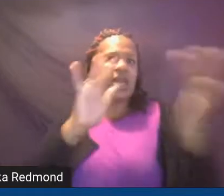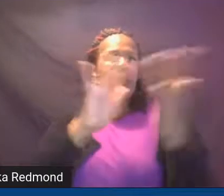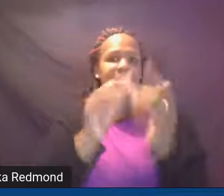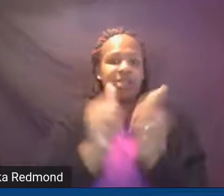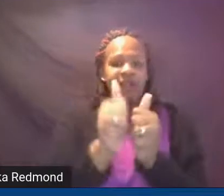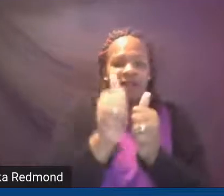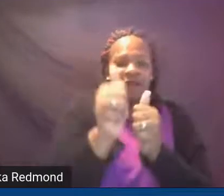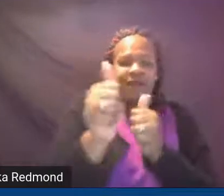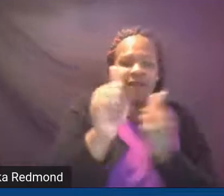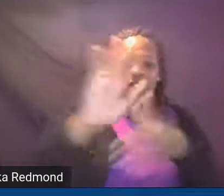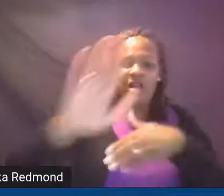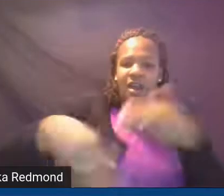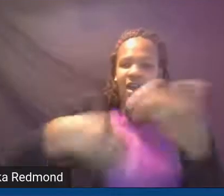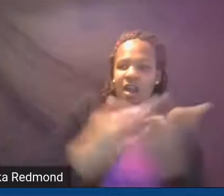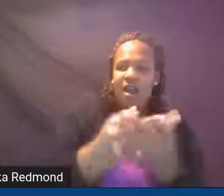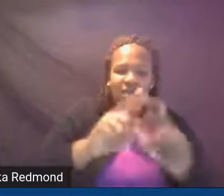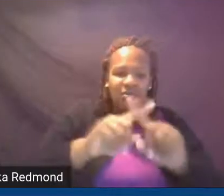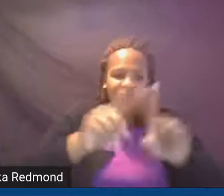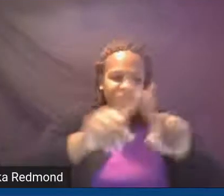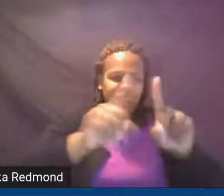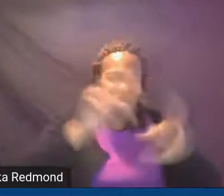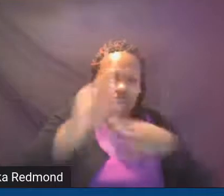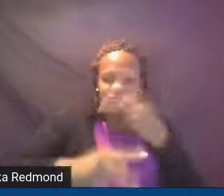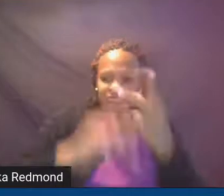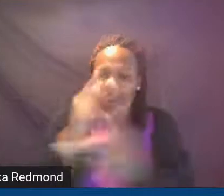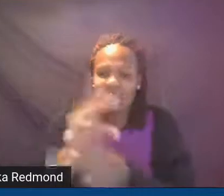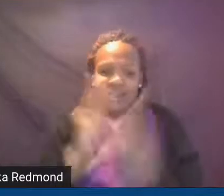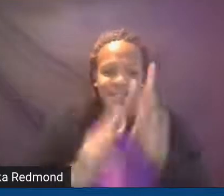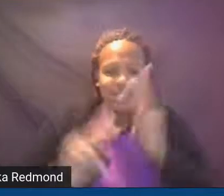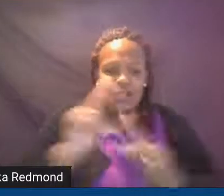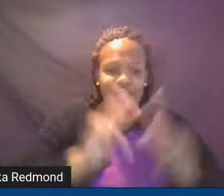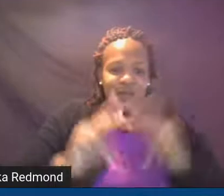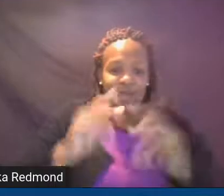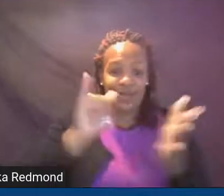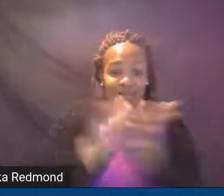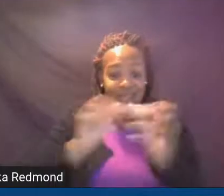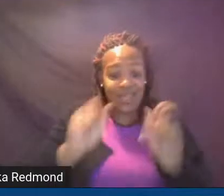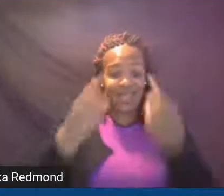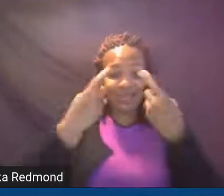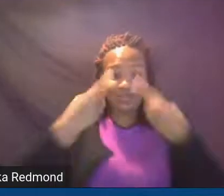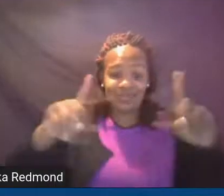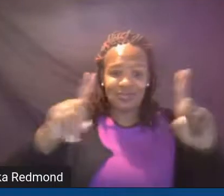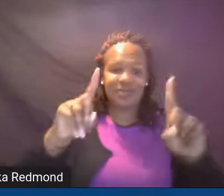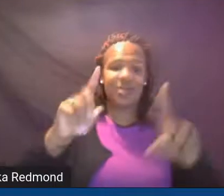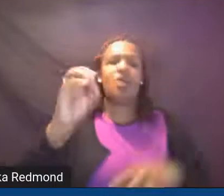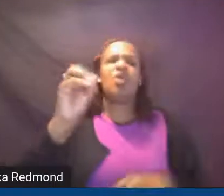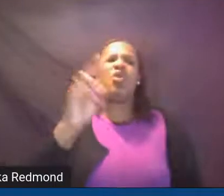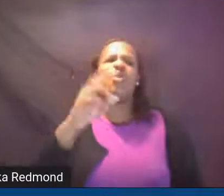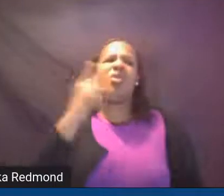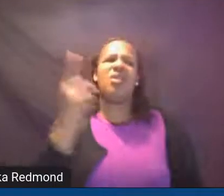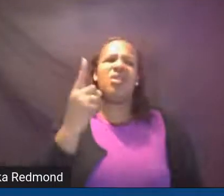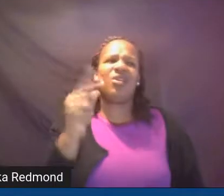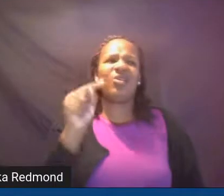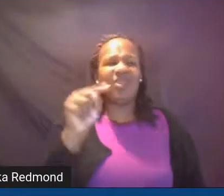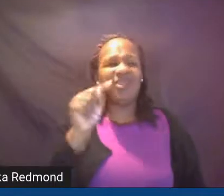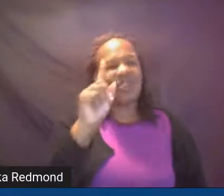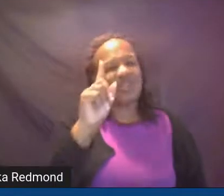all the types of people who could be successful in this role? Are we just only considering that one engineer who worked at this particular enterprise